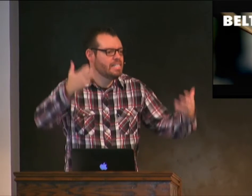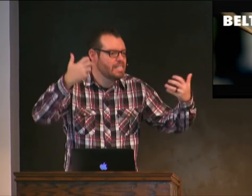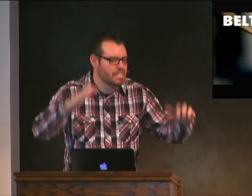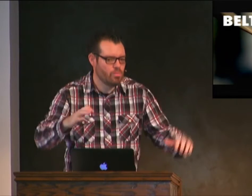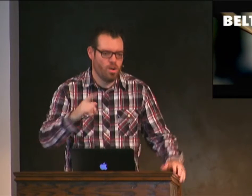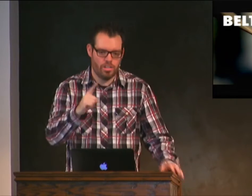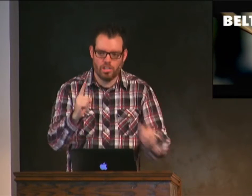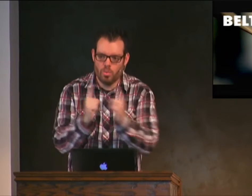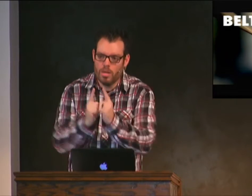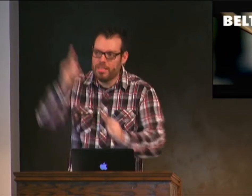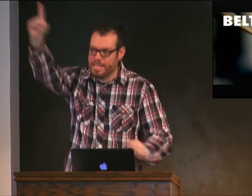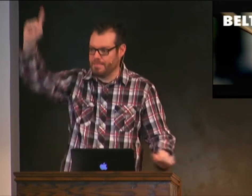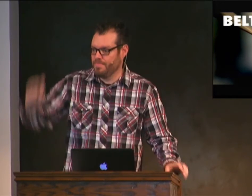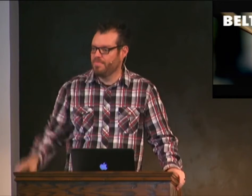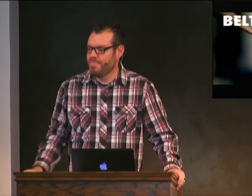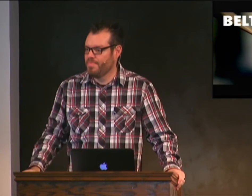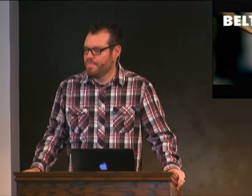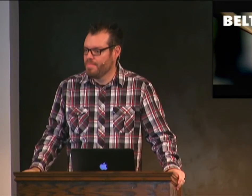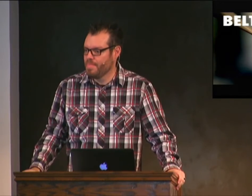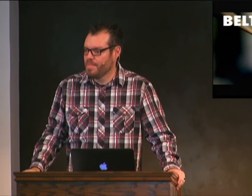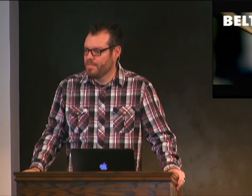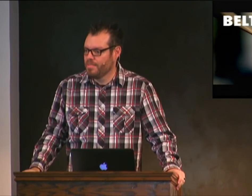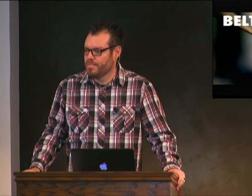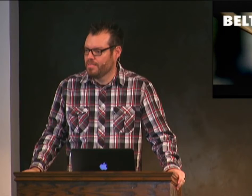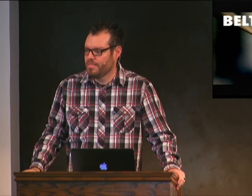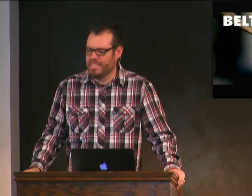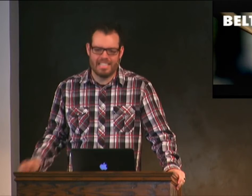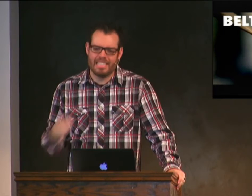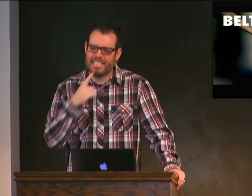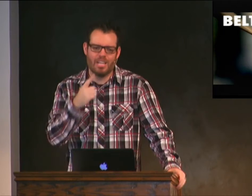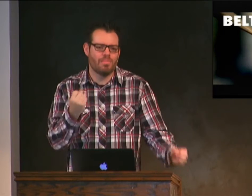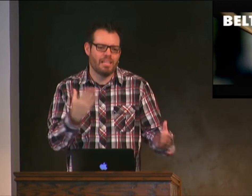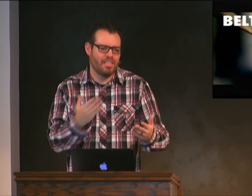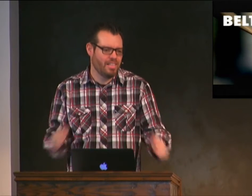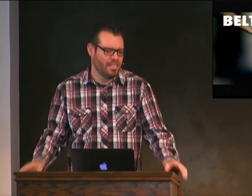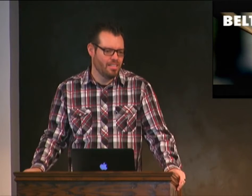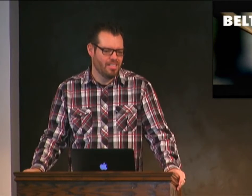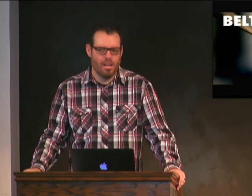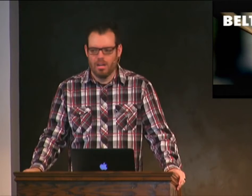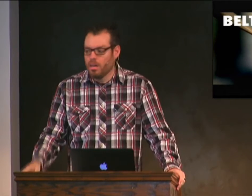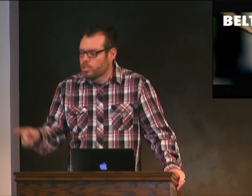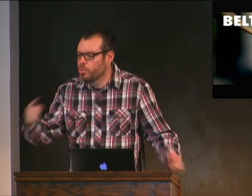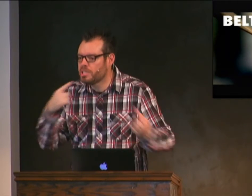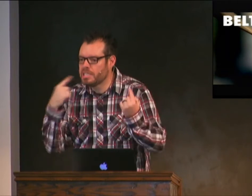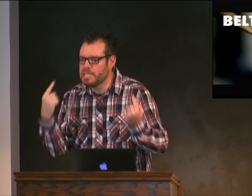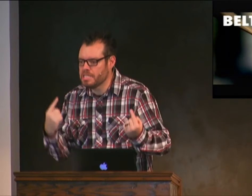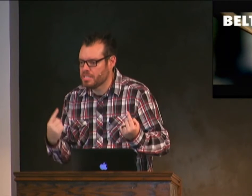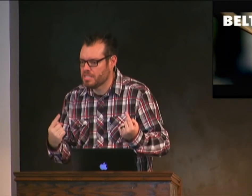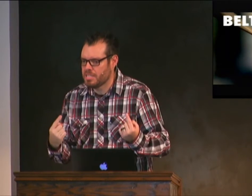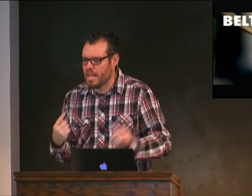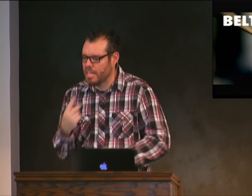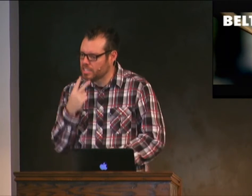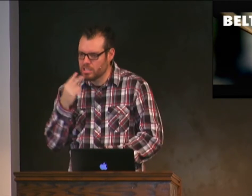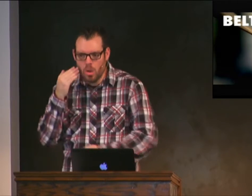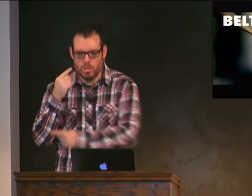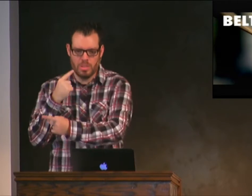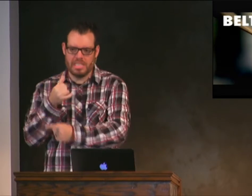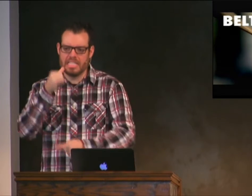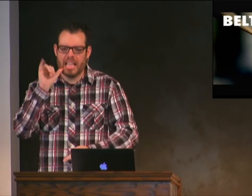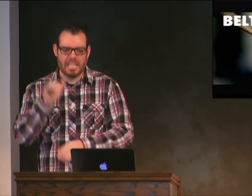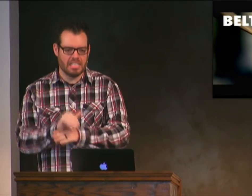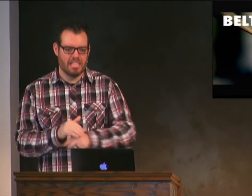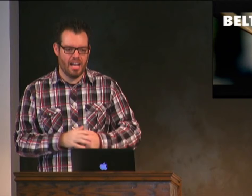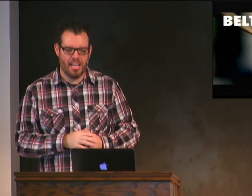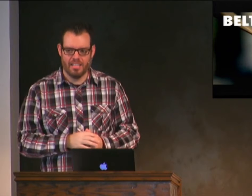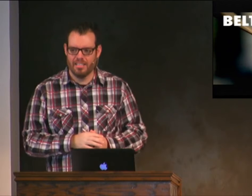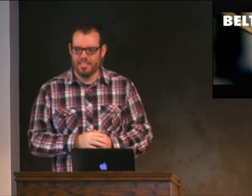He doesn't want you with him. He's going to tell you many things. You sin. I know you